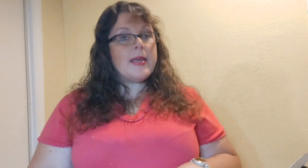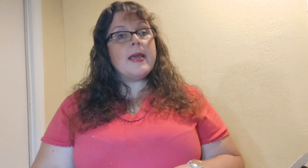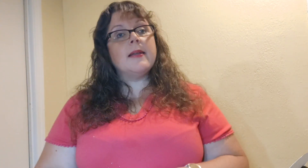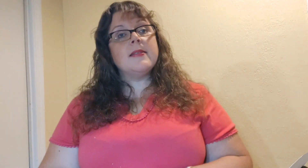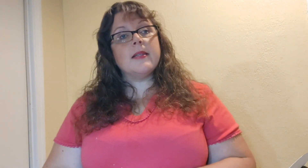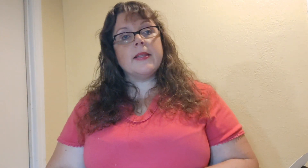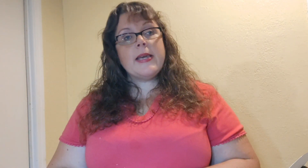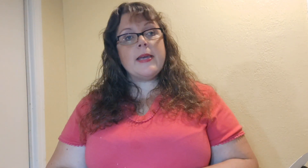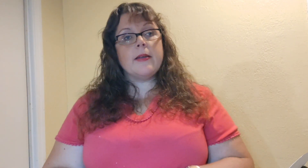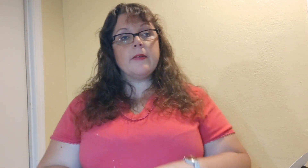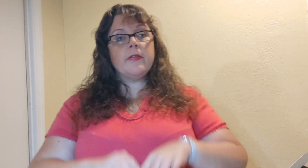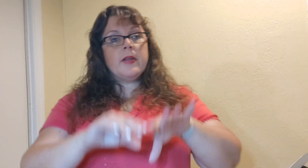And to leave,